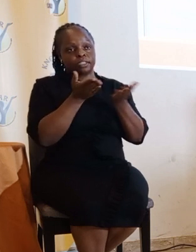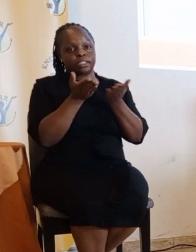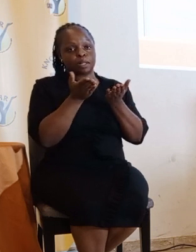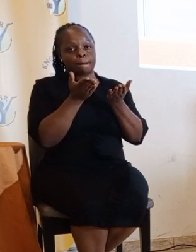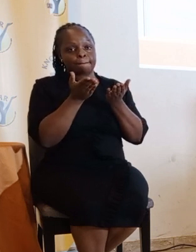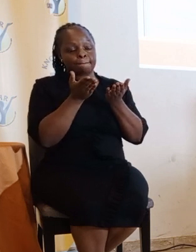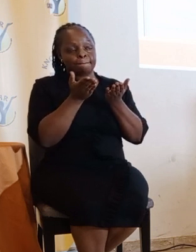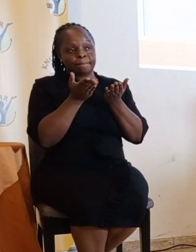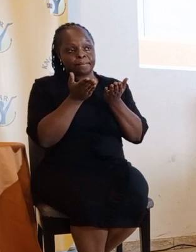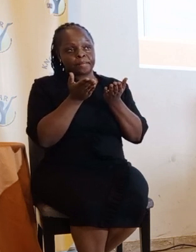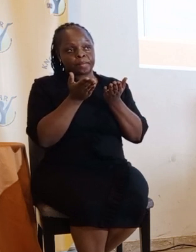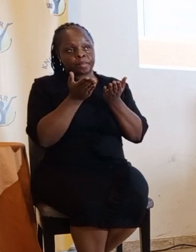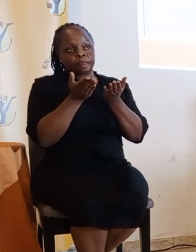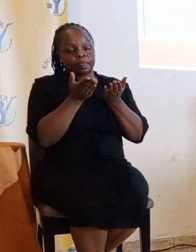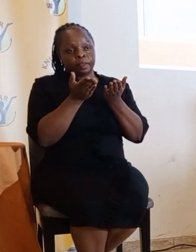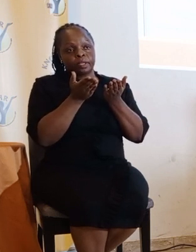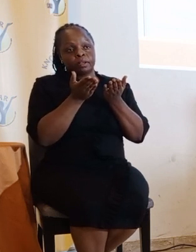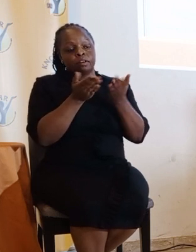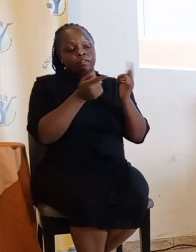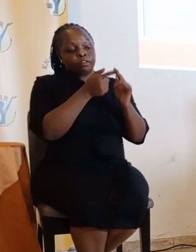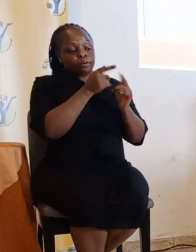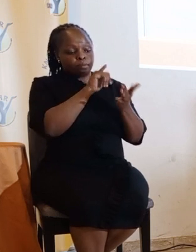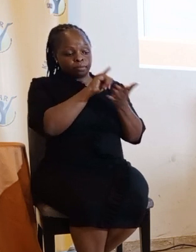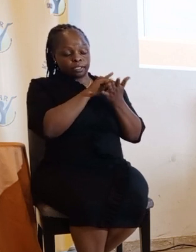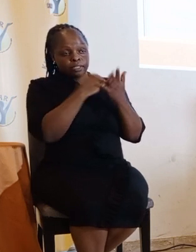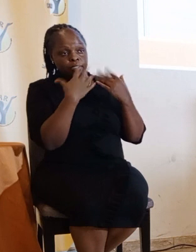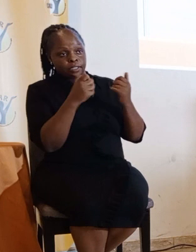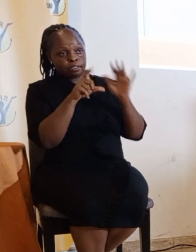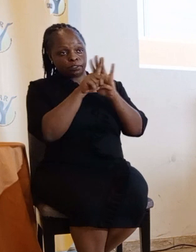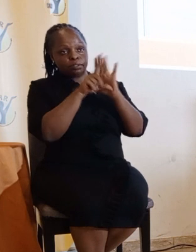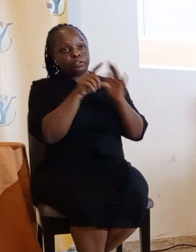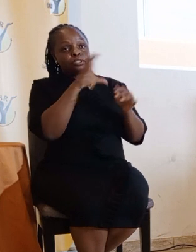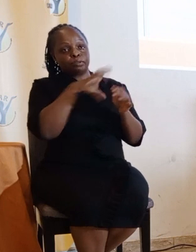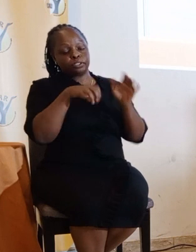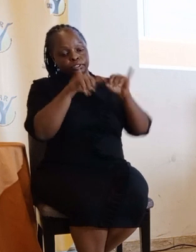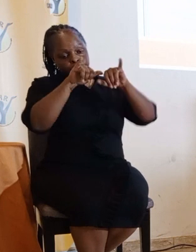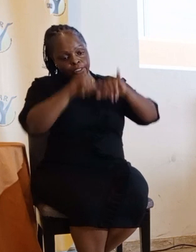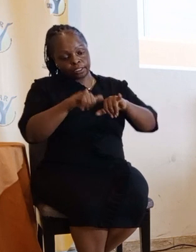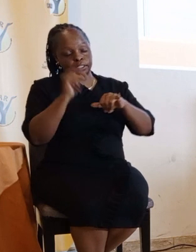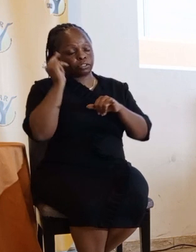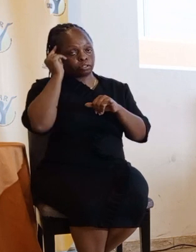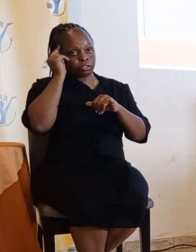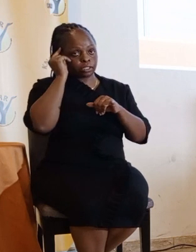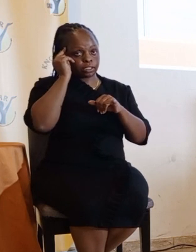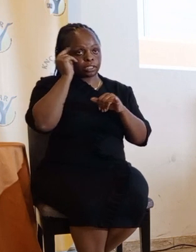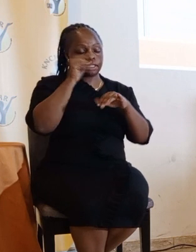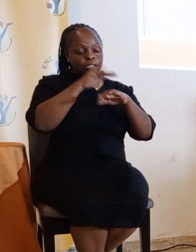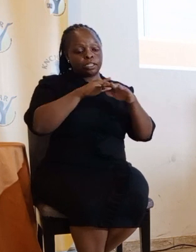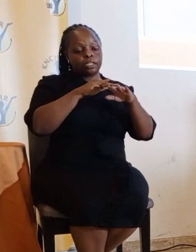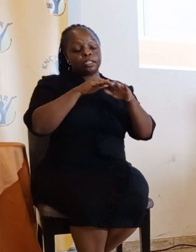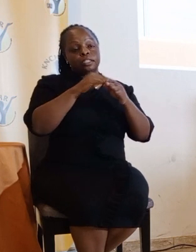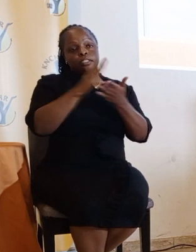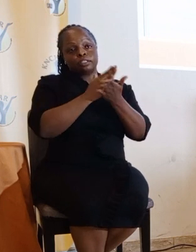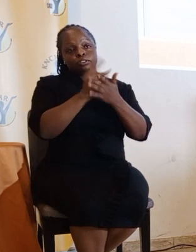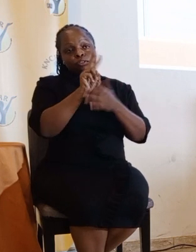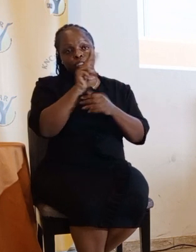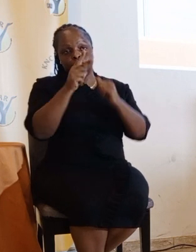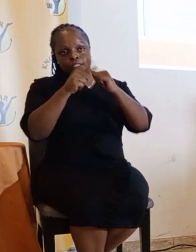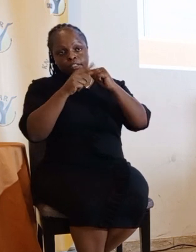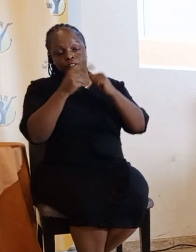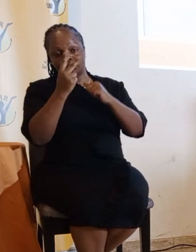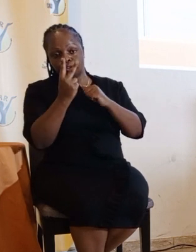services. Despite the new health laws, the Commission remains concerned that Section 27(2)